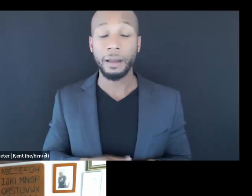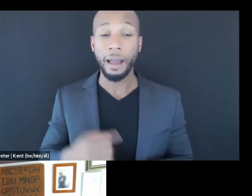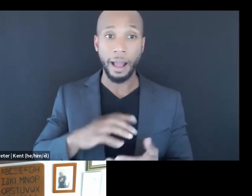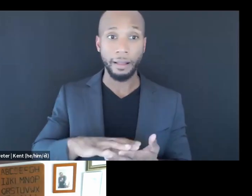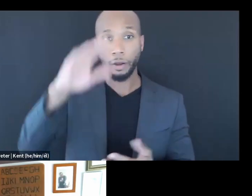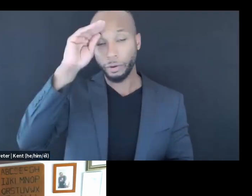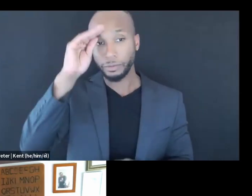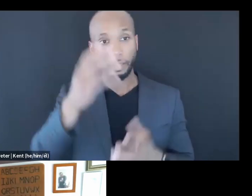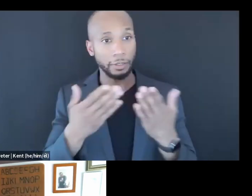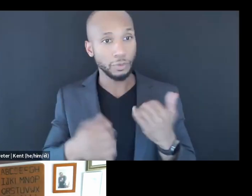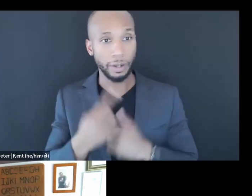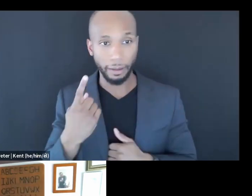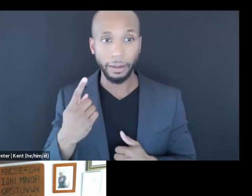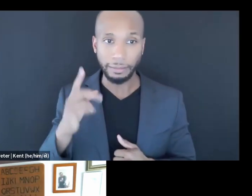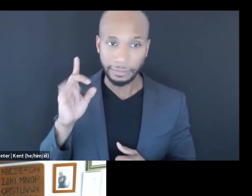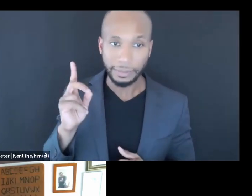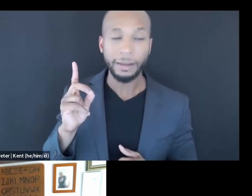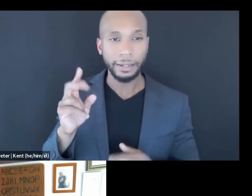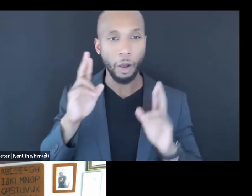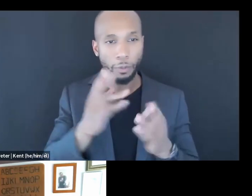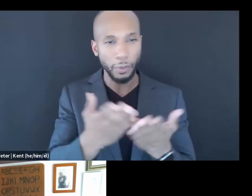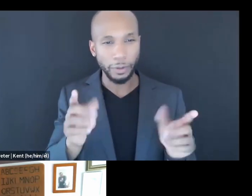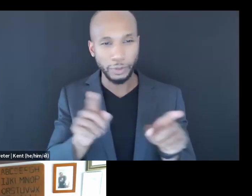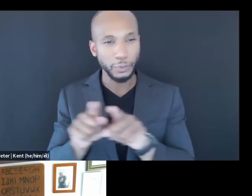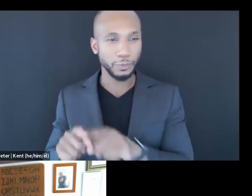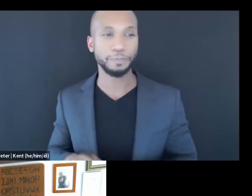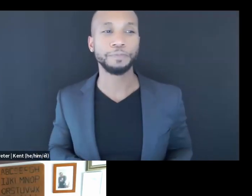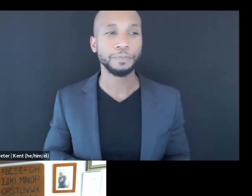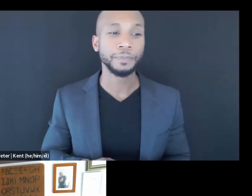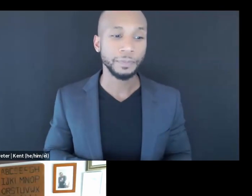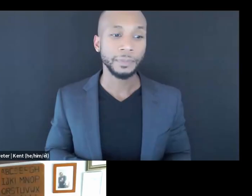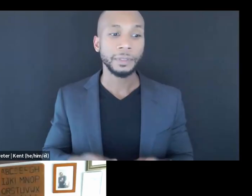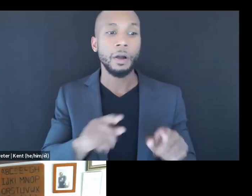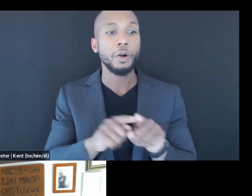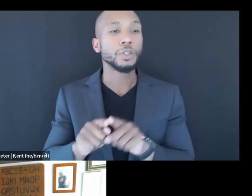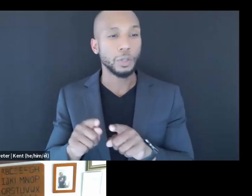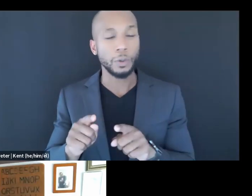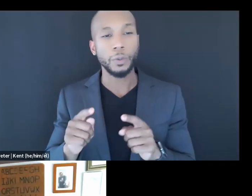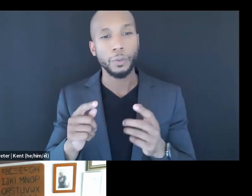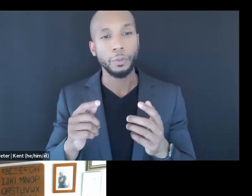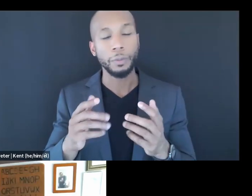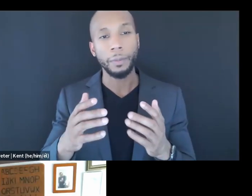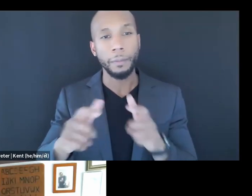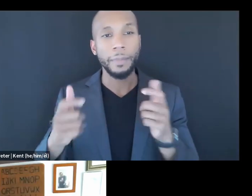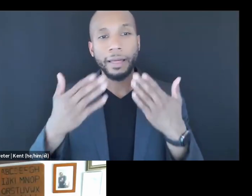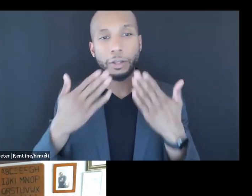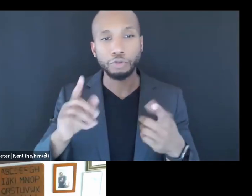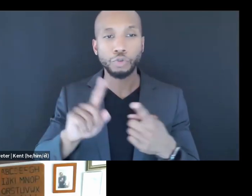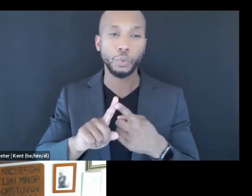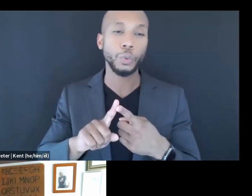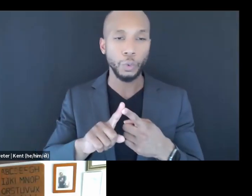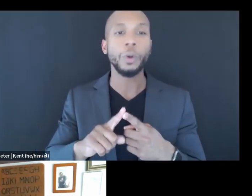learned things today. I hope others did as well. We also want to have big thanks to